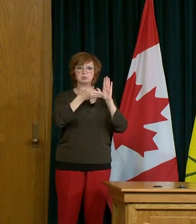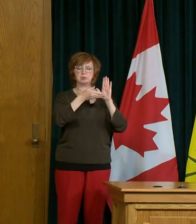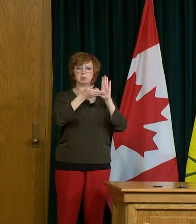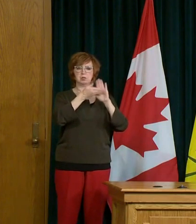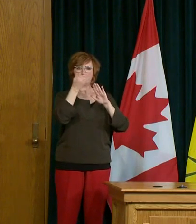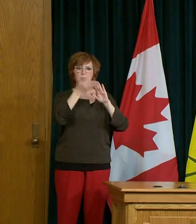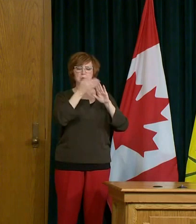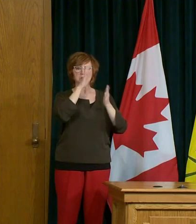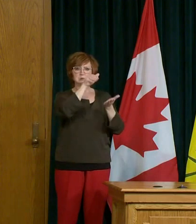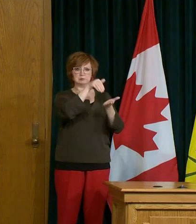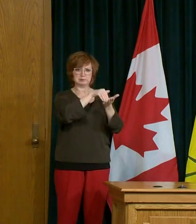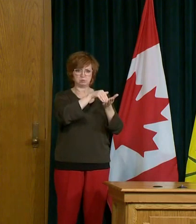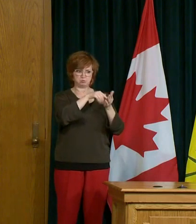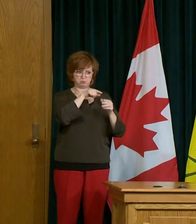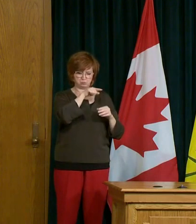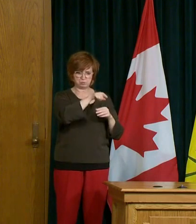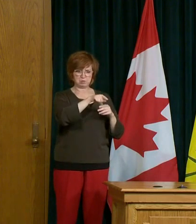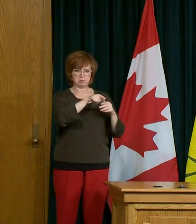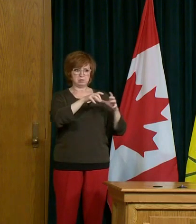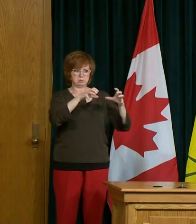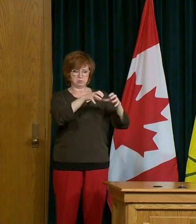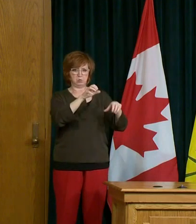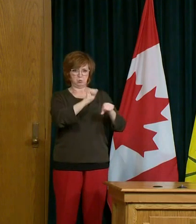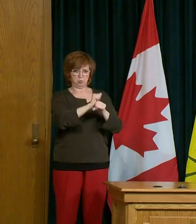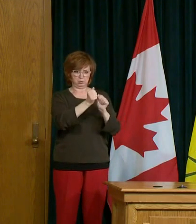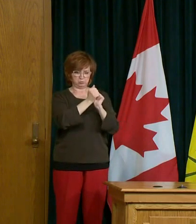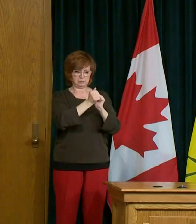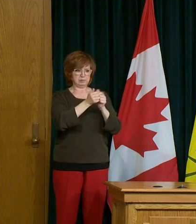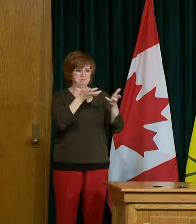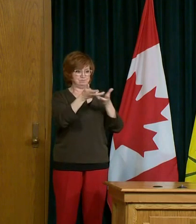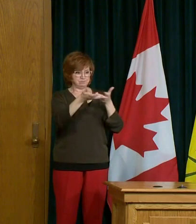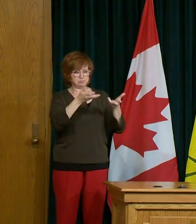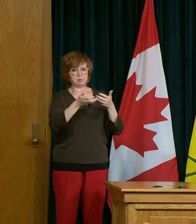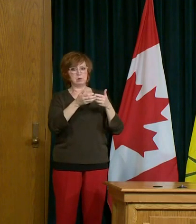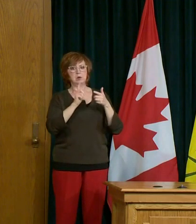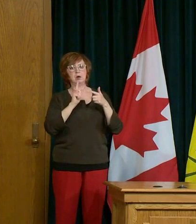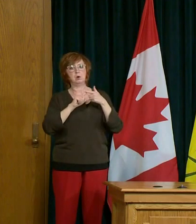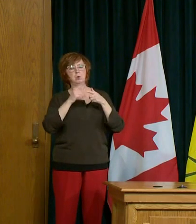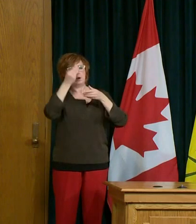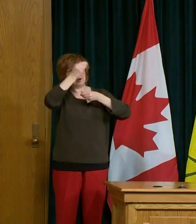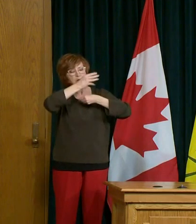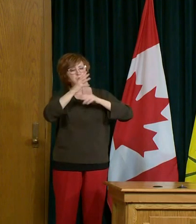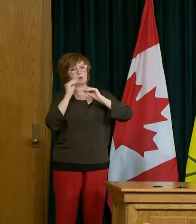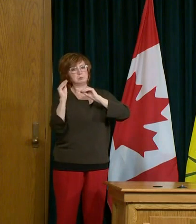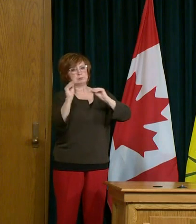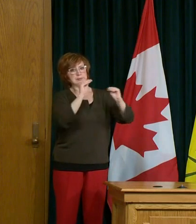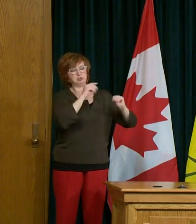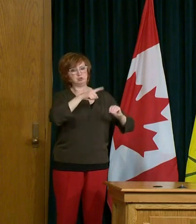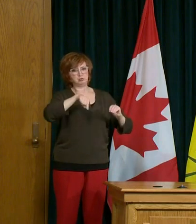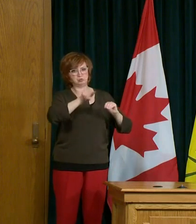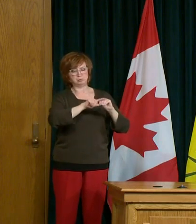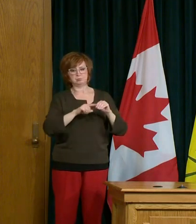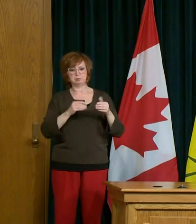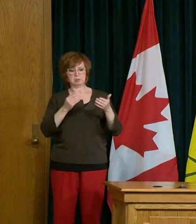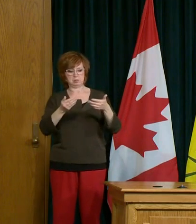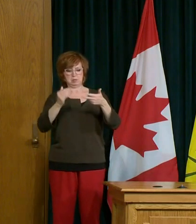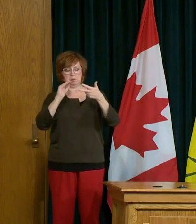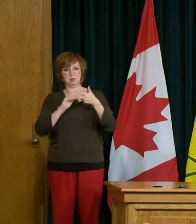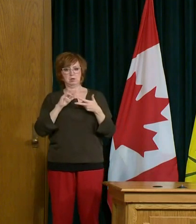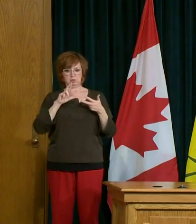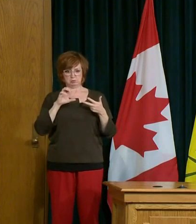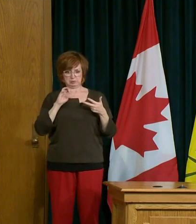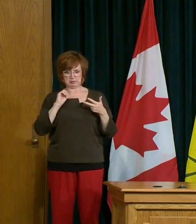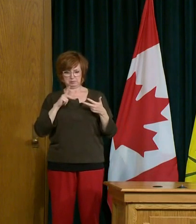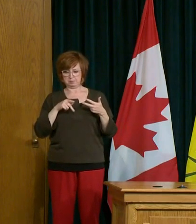community, and we are doing, again, working with that community to educate them. and the RCMP,